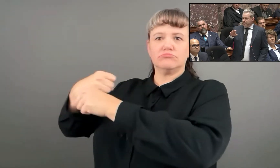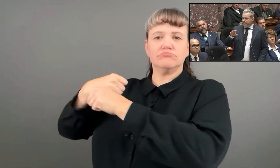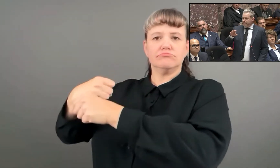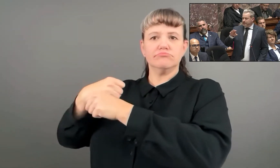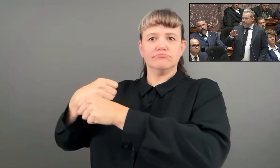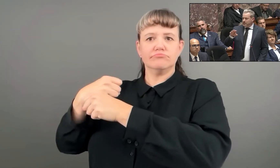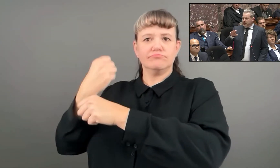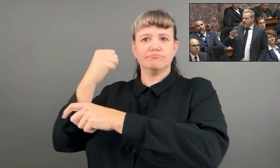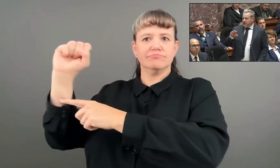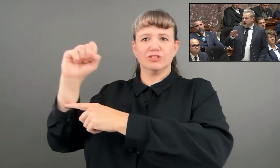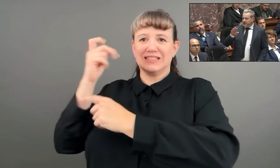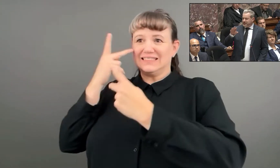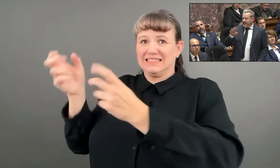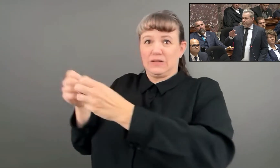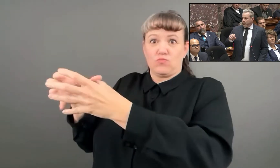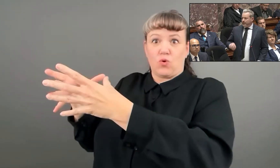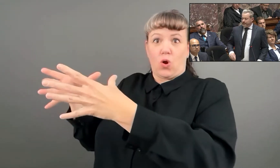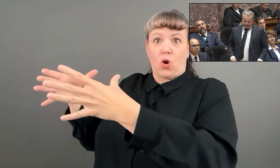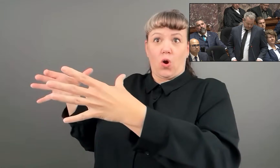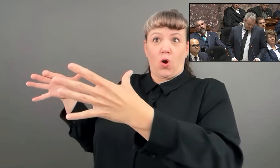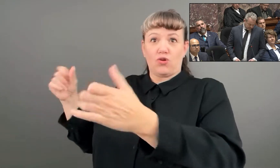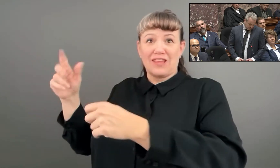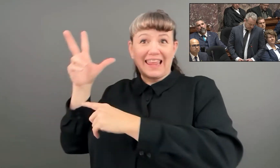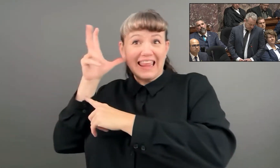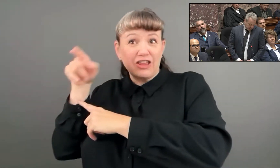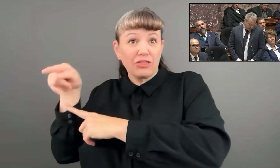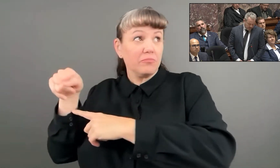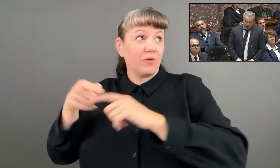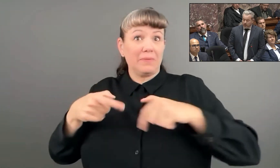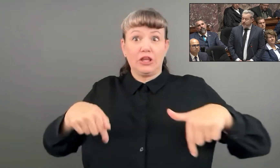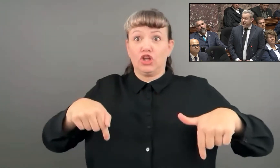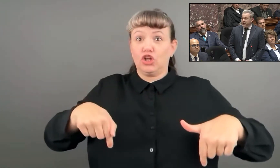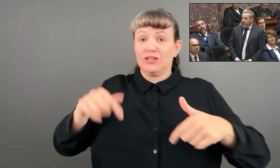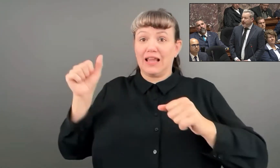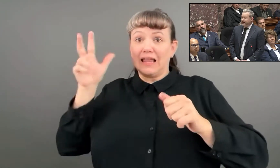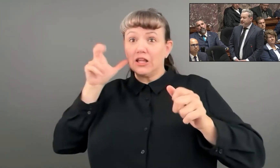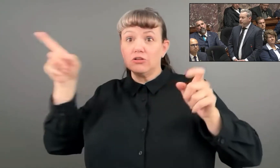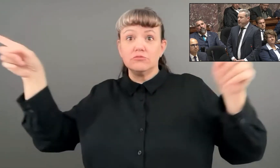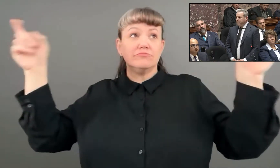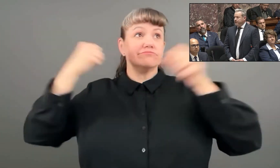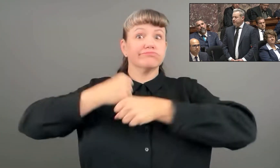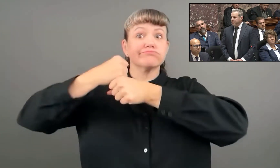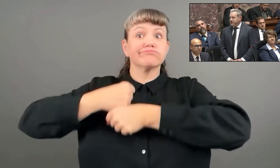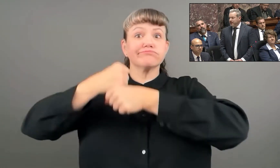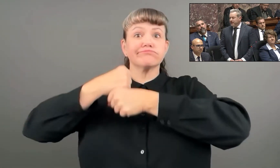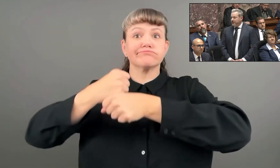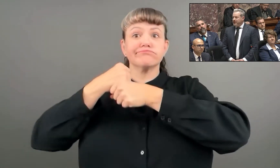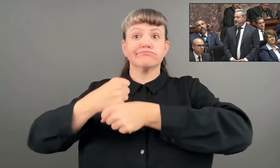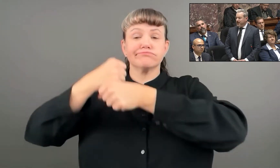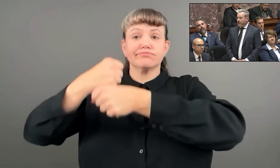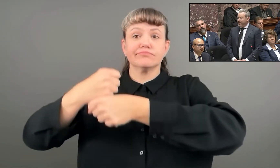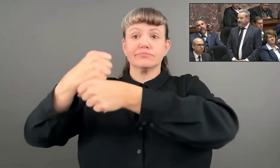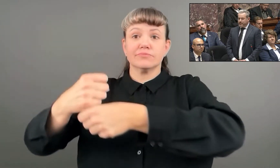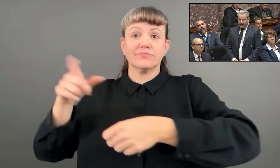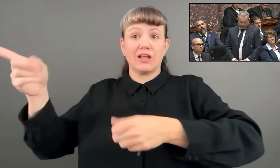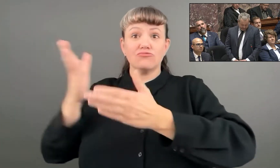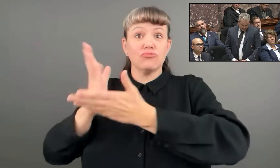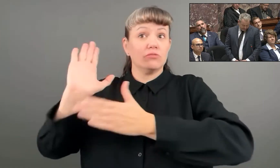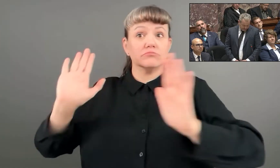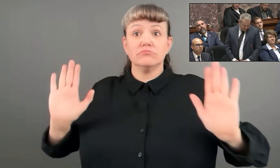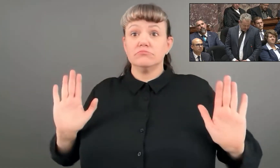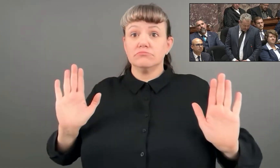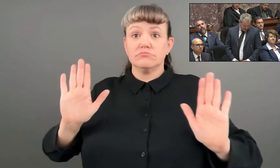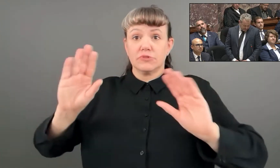lines. You can see it everywhere. And which is their right to do. Let's be clear, that is their right to picket.